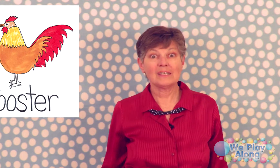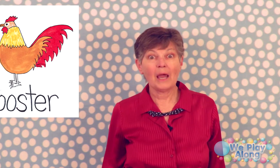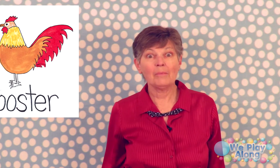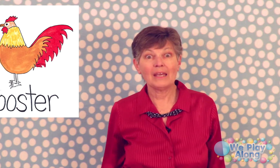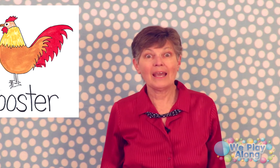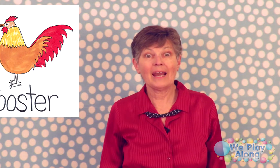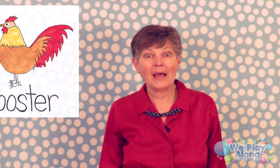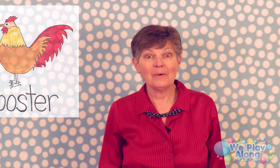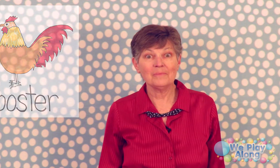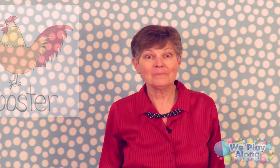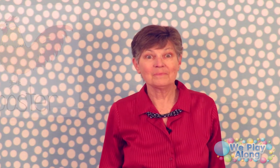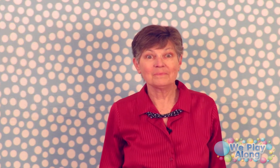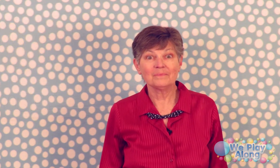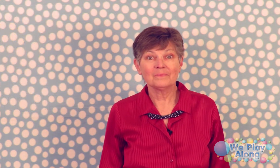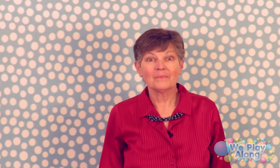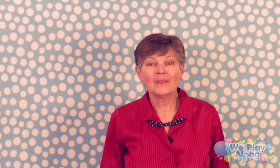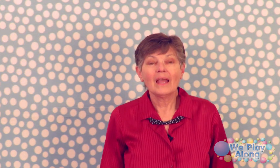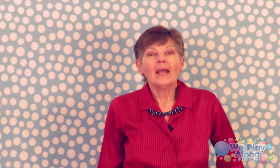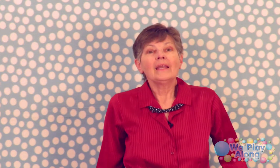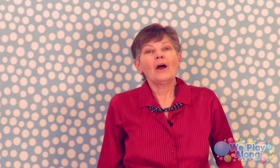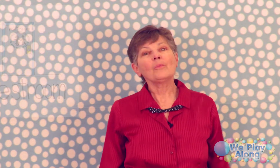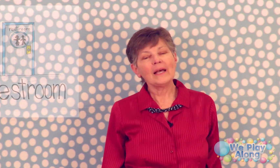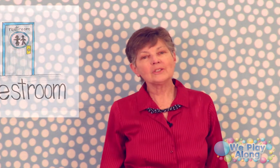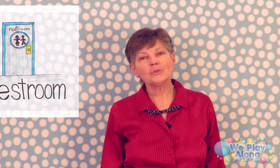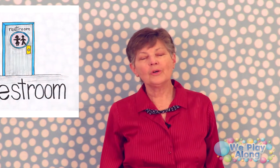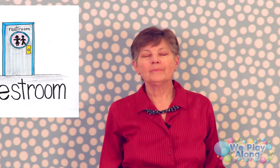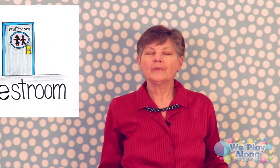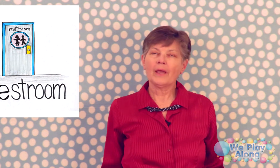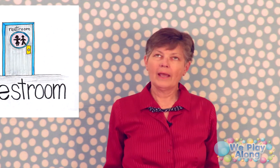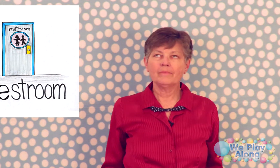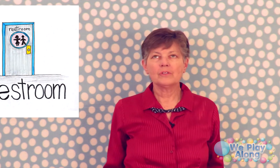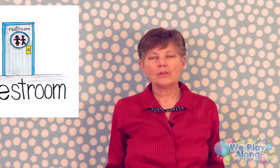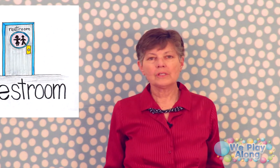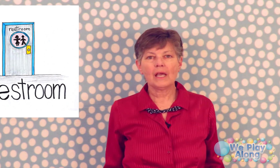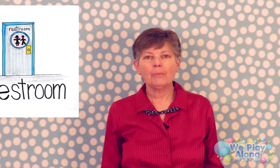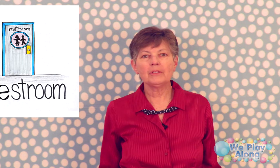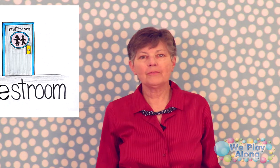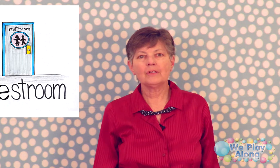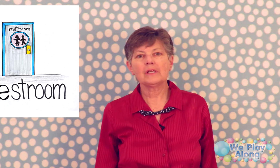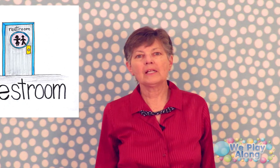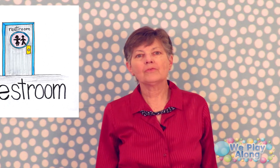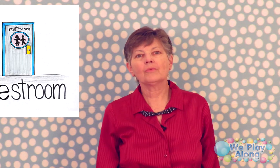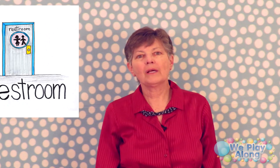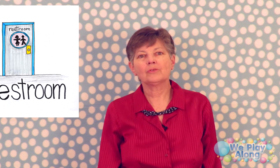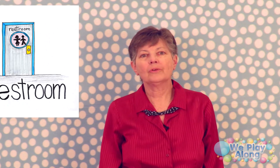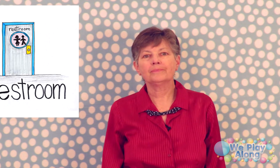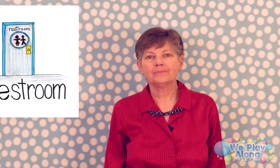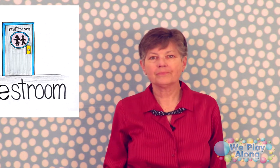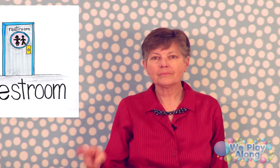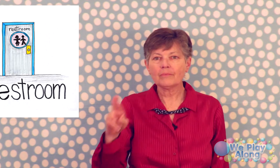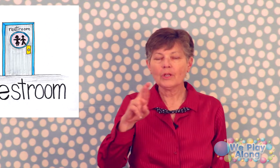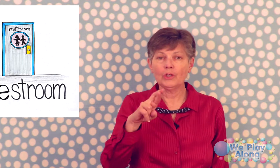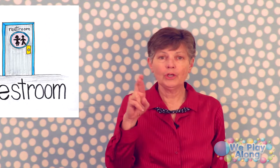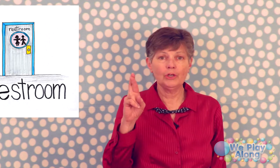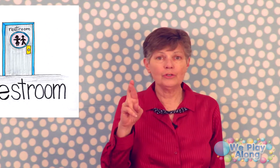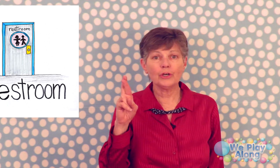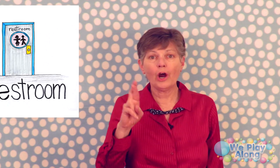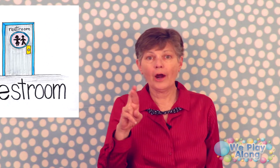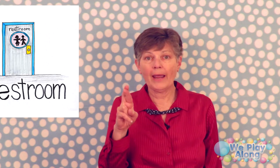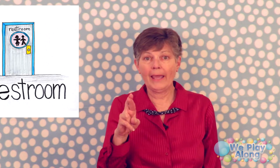time to get up. Now, restroom. Okay, so there's a couple different signs for restroom. You can use your R